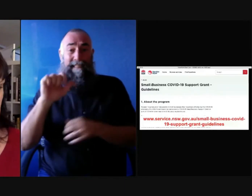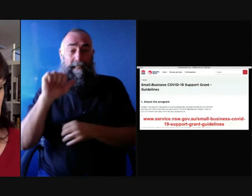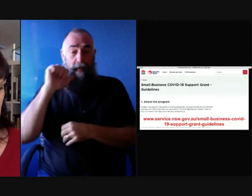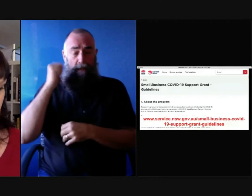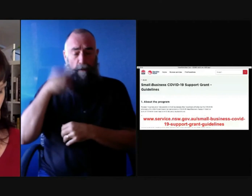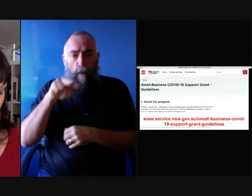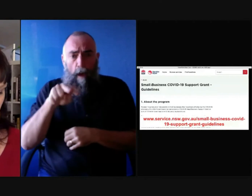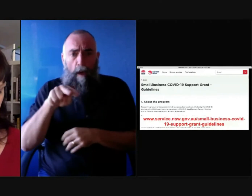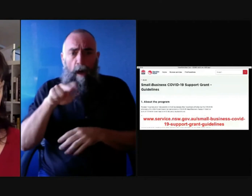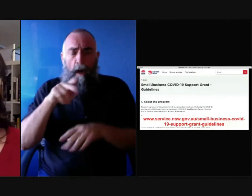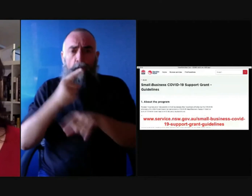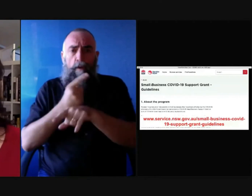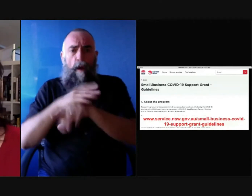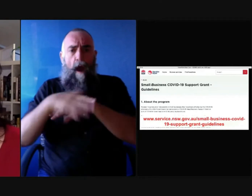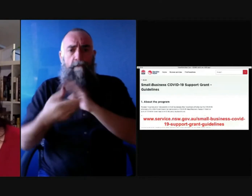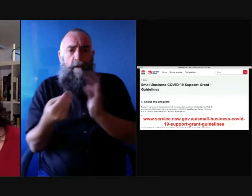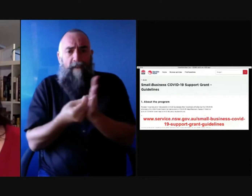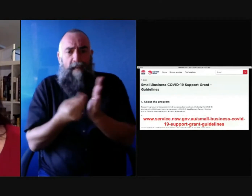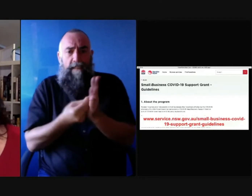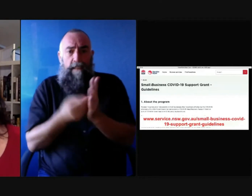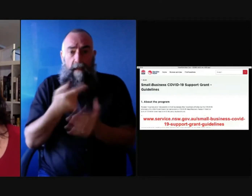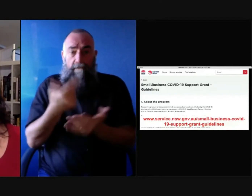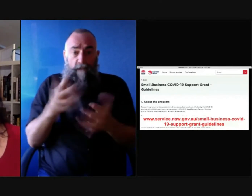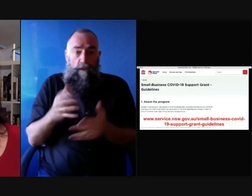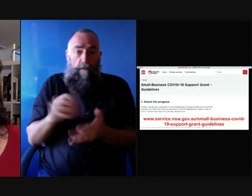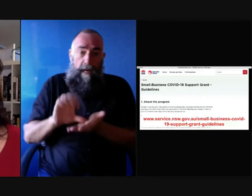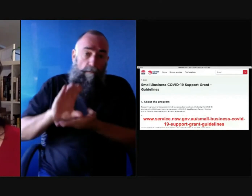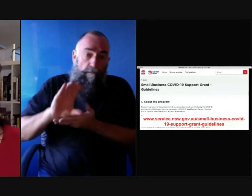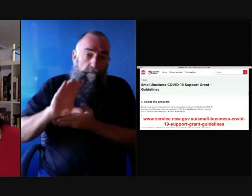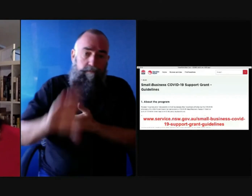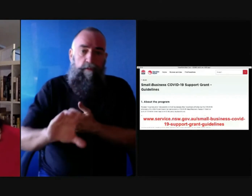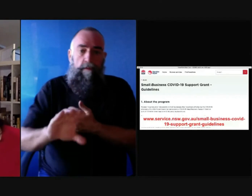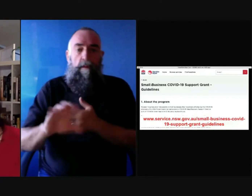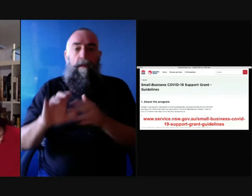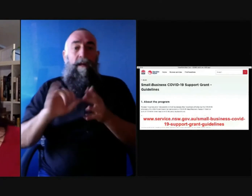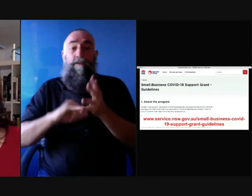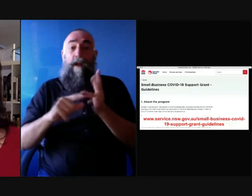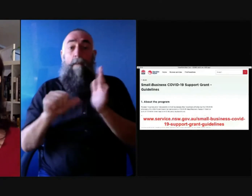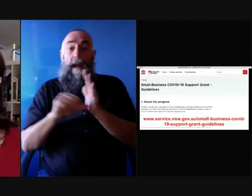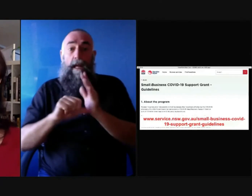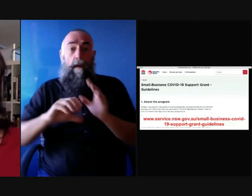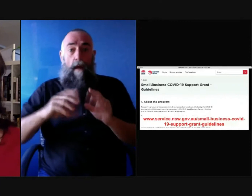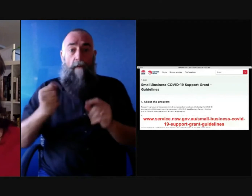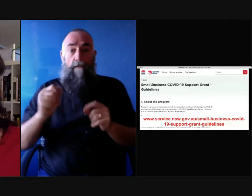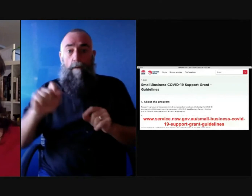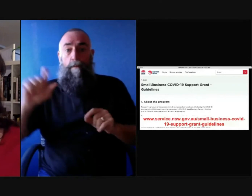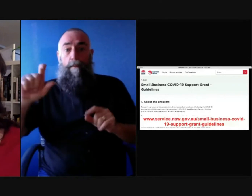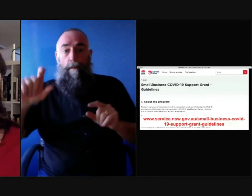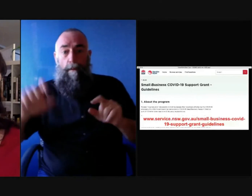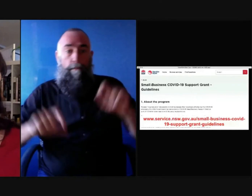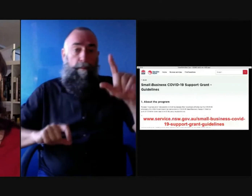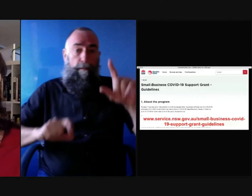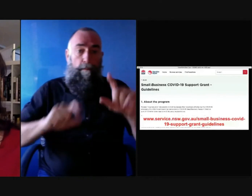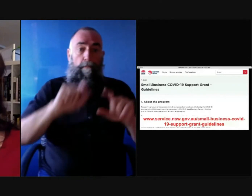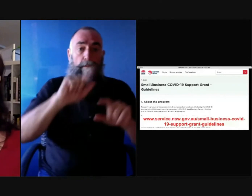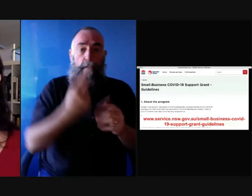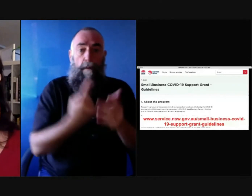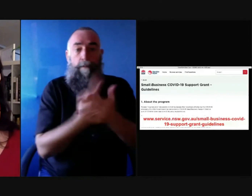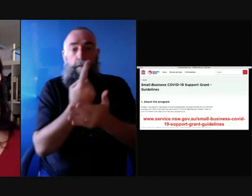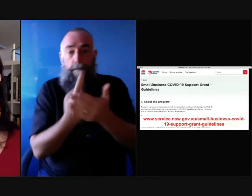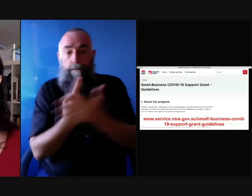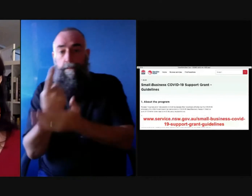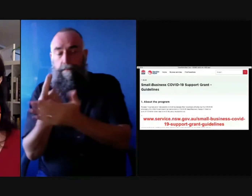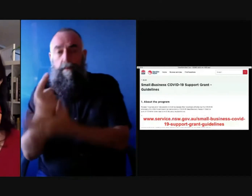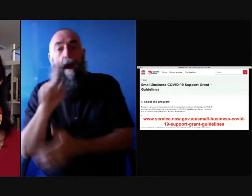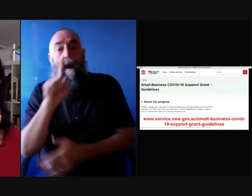special funding that they have. So it's popping up all over the place. But this is one that I wanted to highlight with you